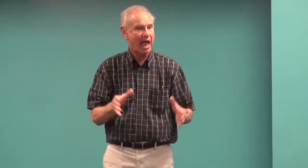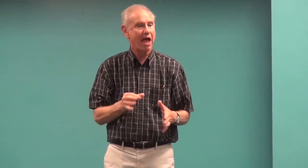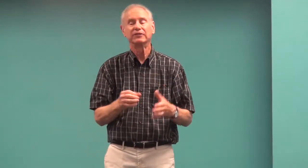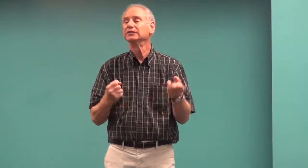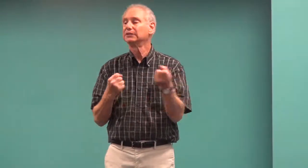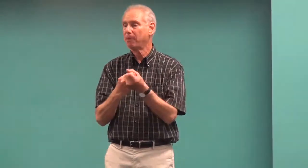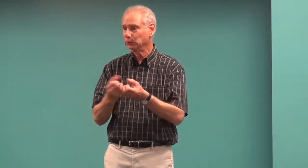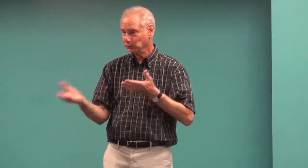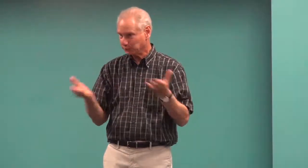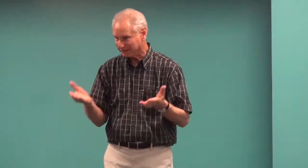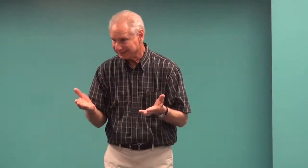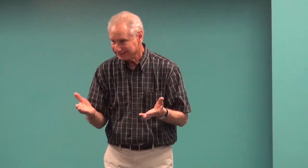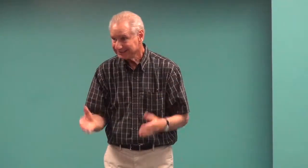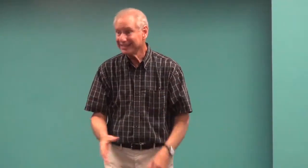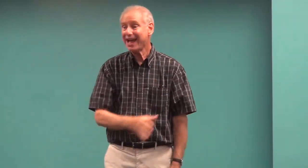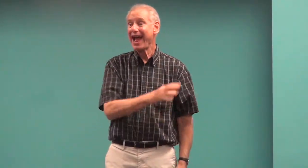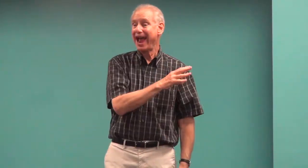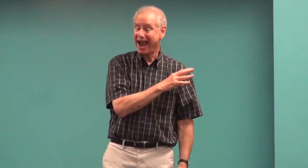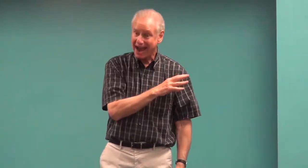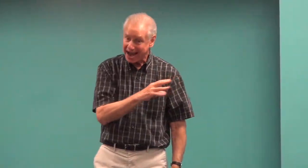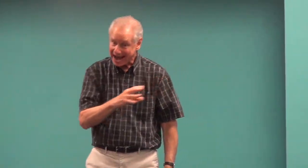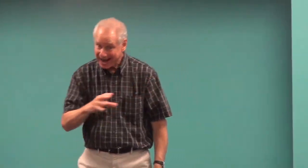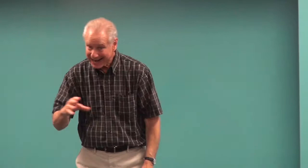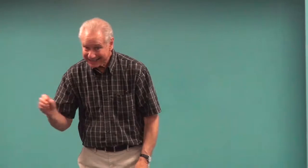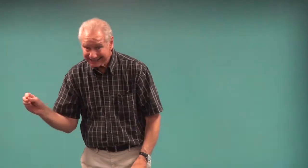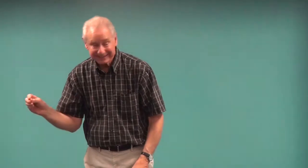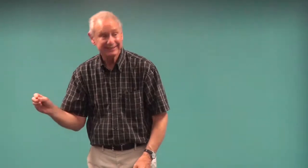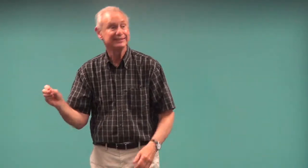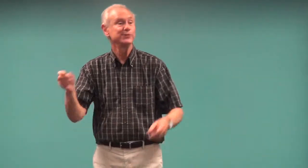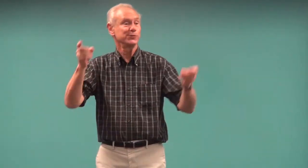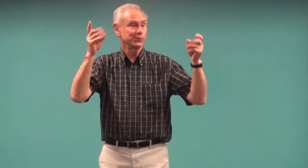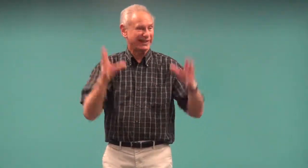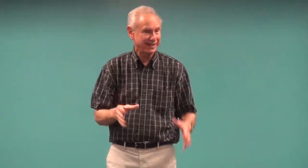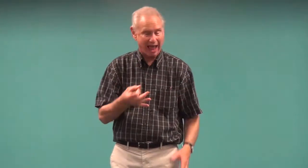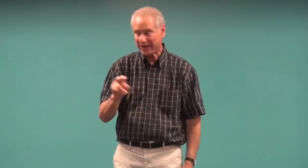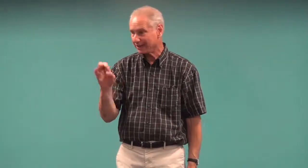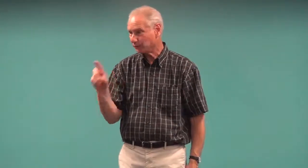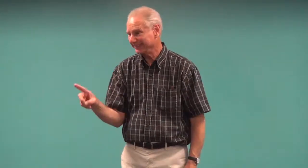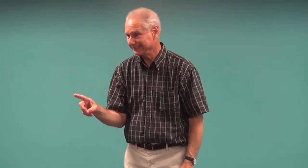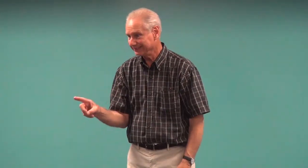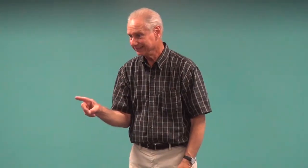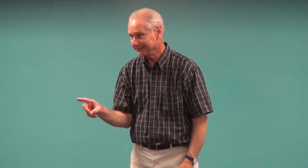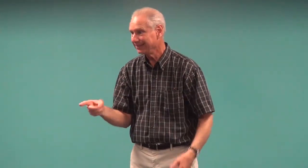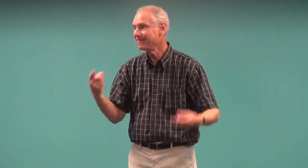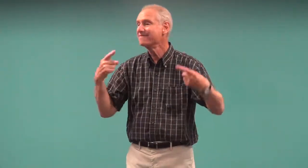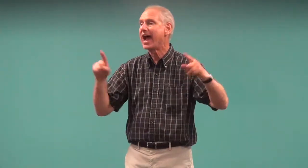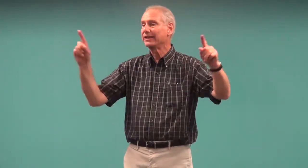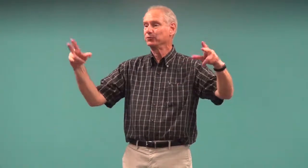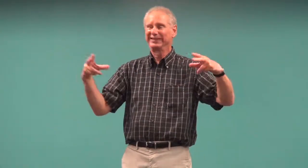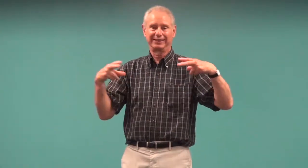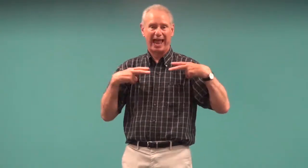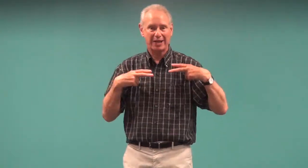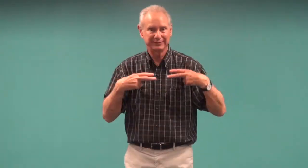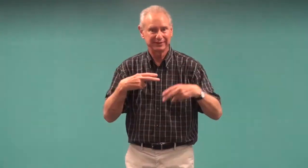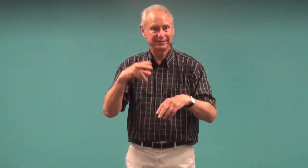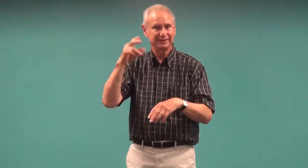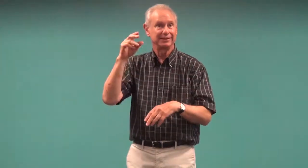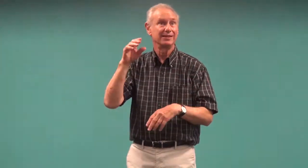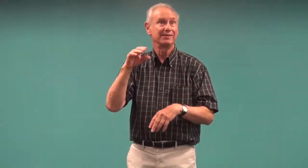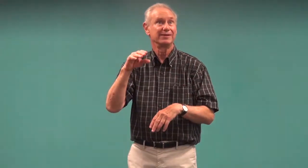and the administrative support services, and the director of NCOD. He finally